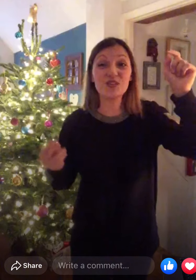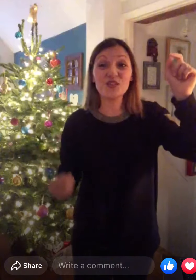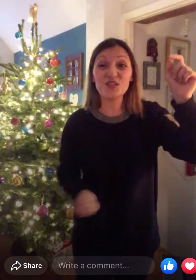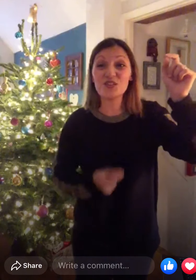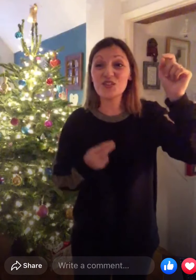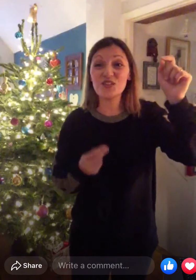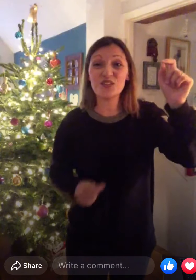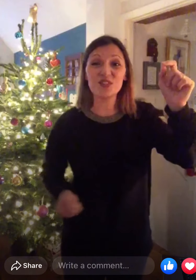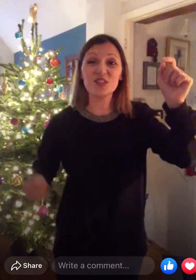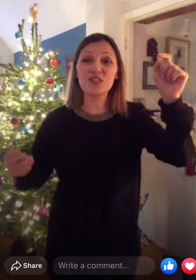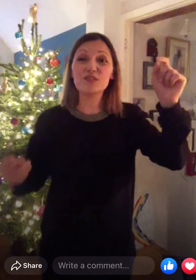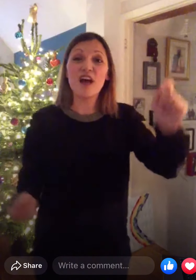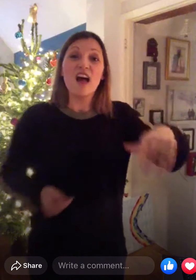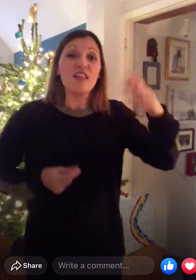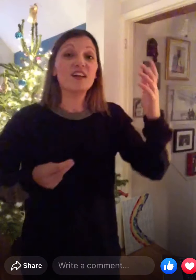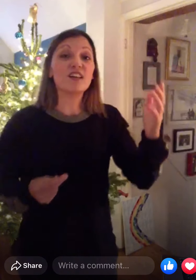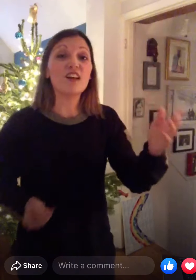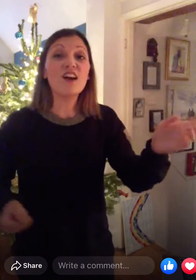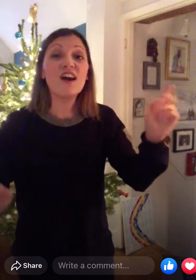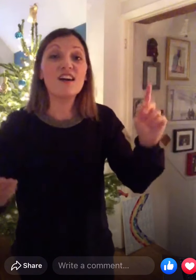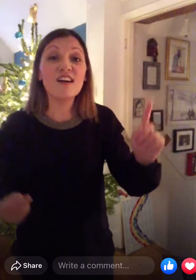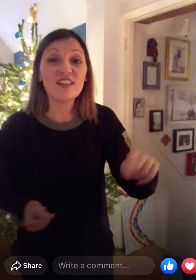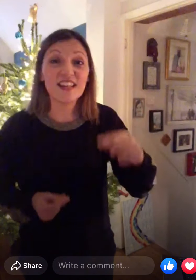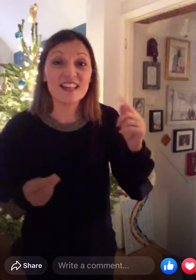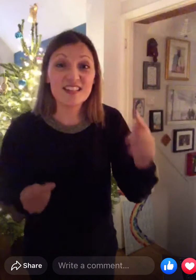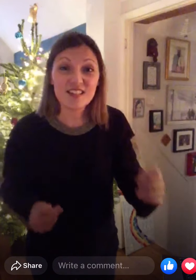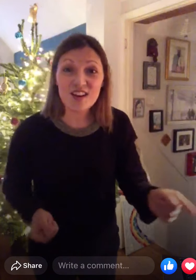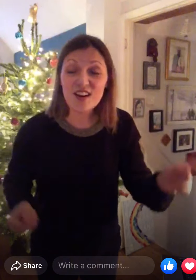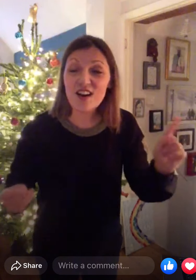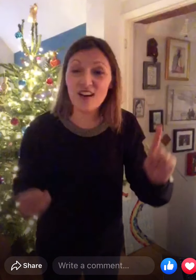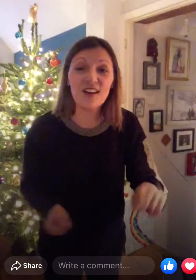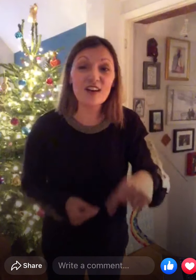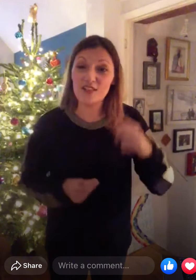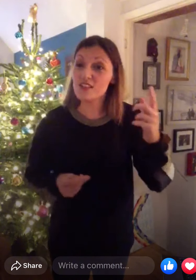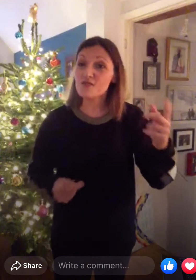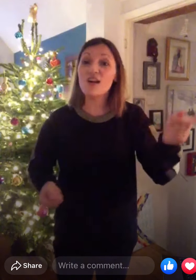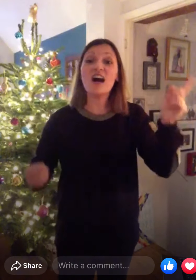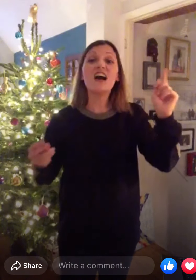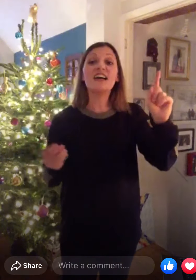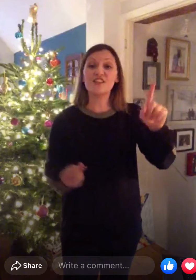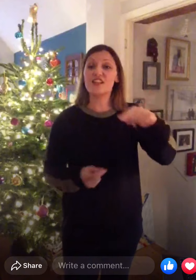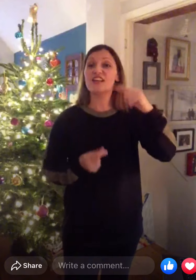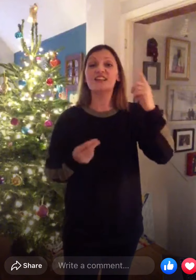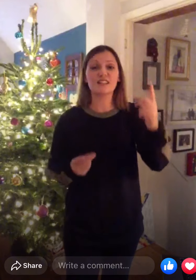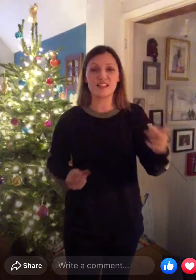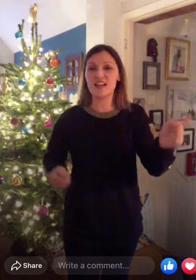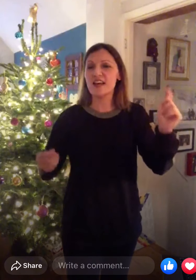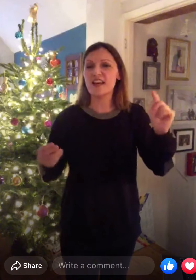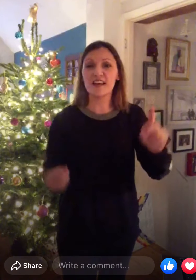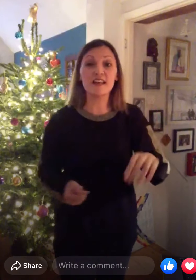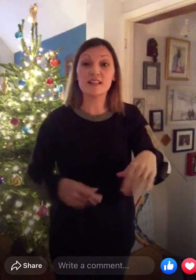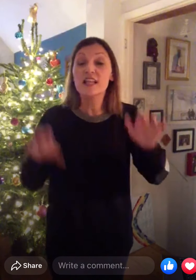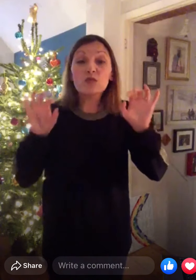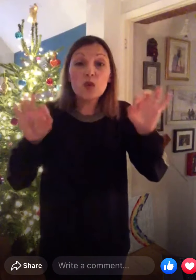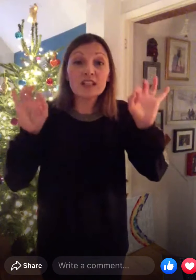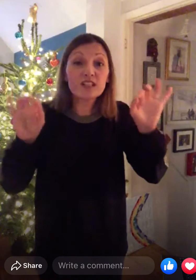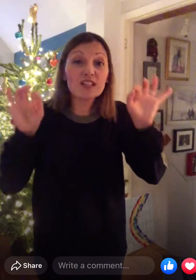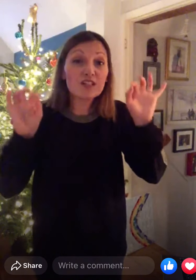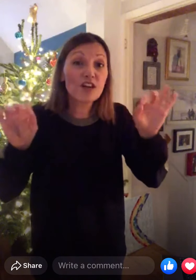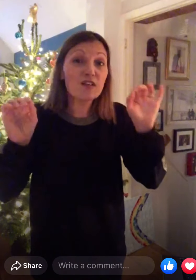the glories of his righteousness. And wonders of